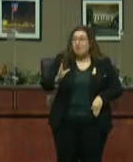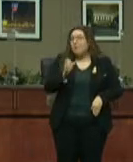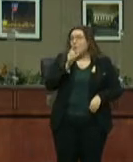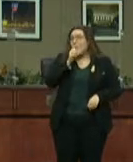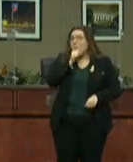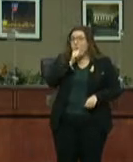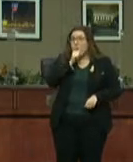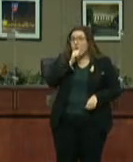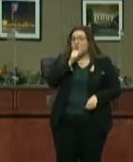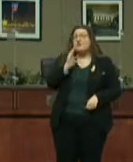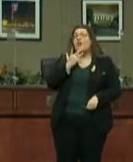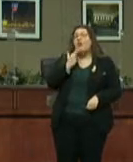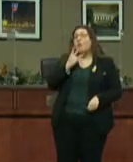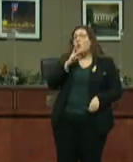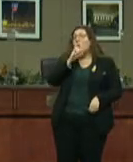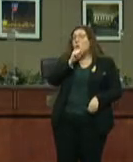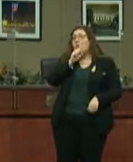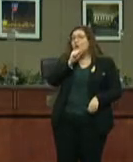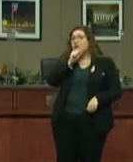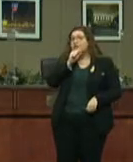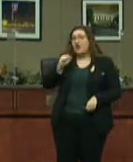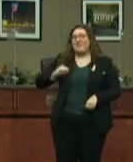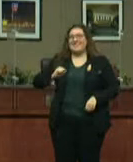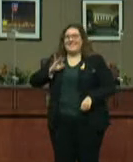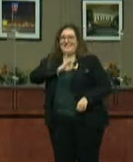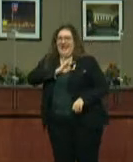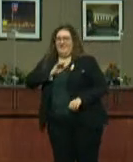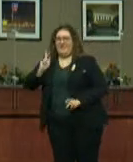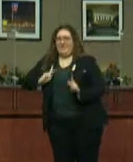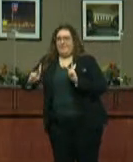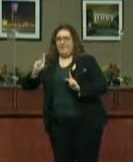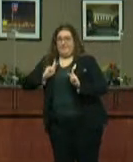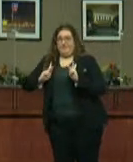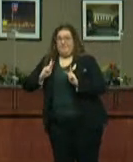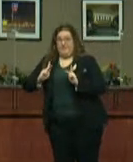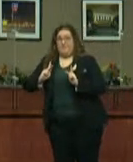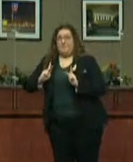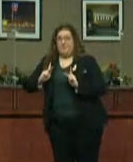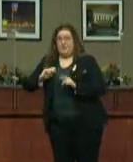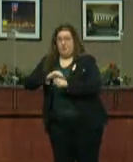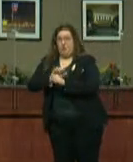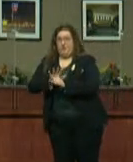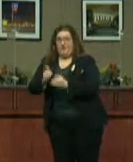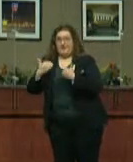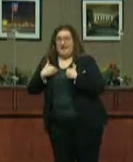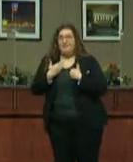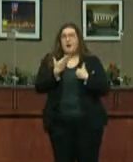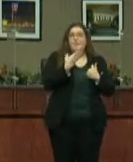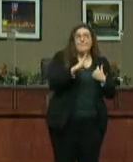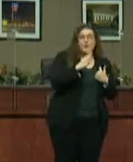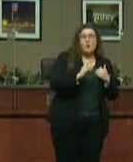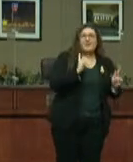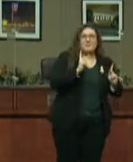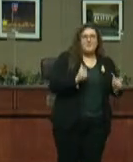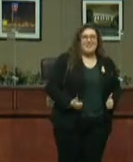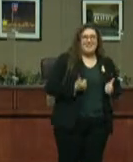are positive, and in blue, you have the residents who has been positive. And as you can see, we have a